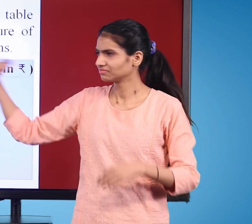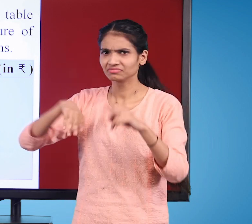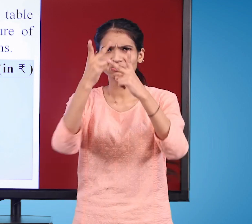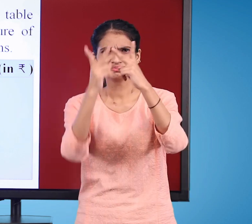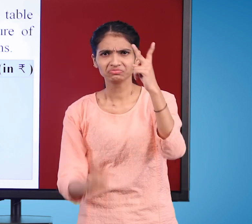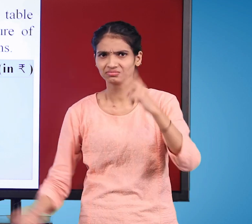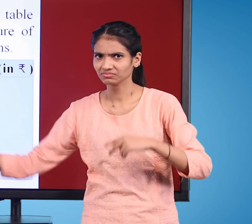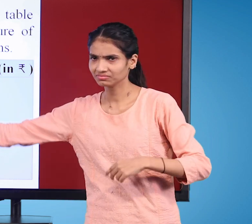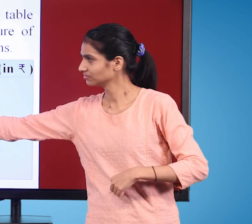Items: